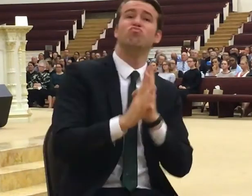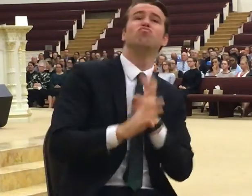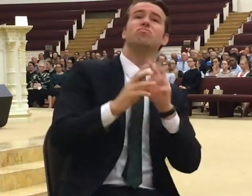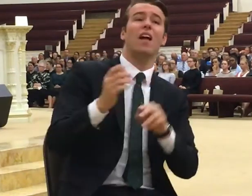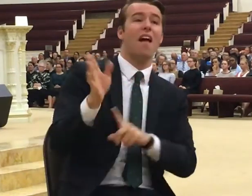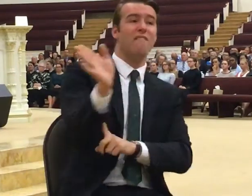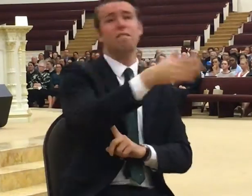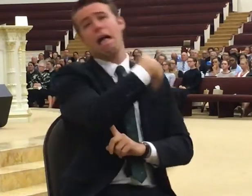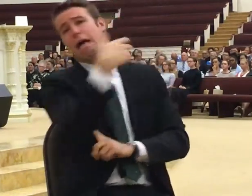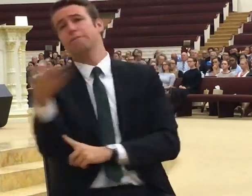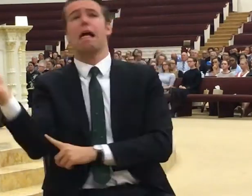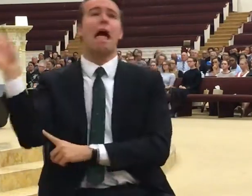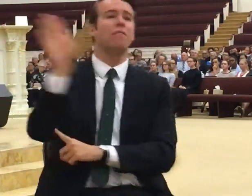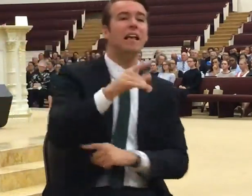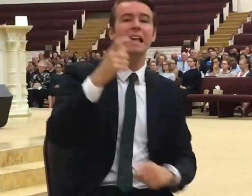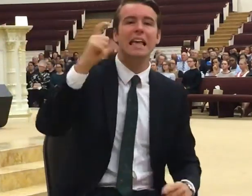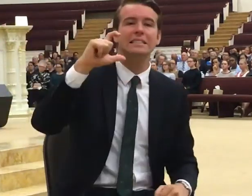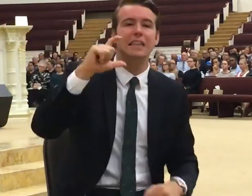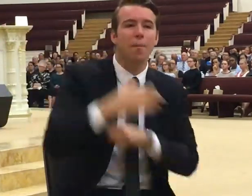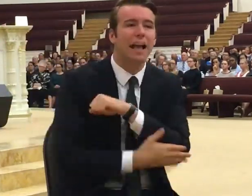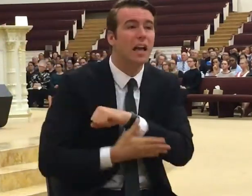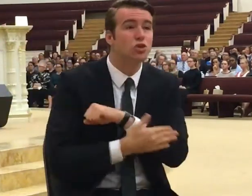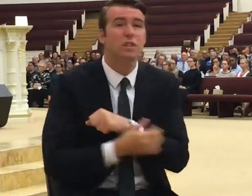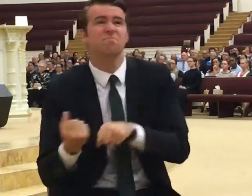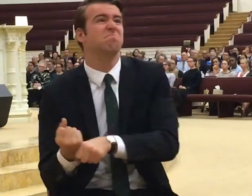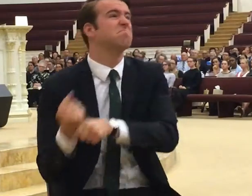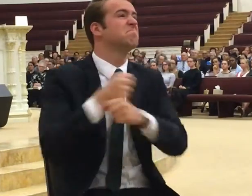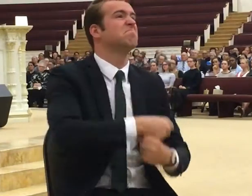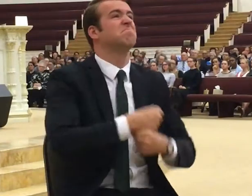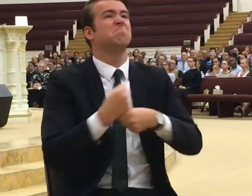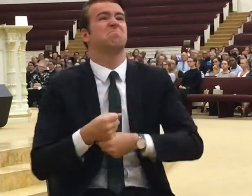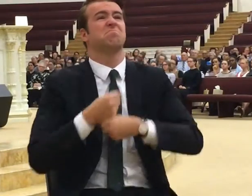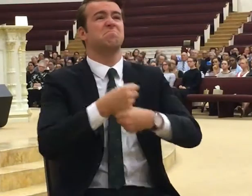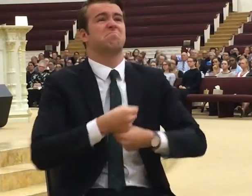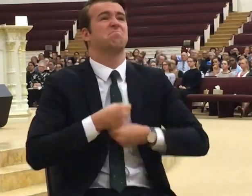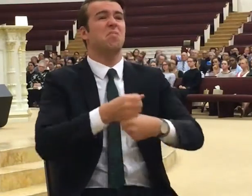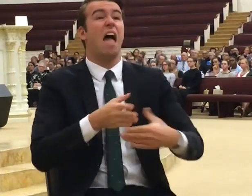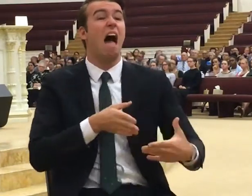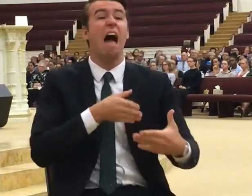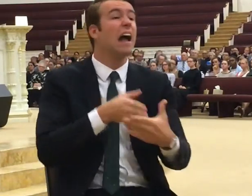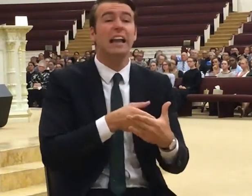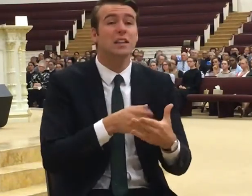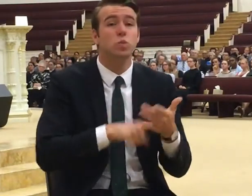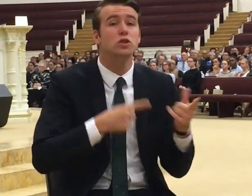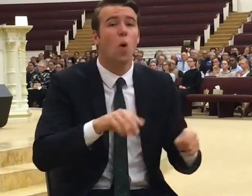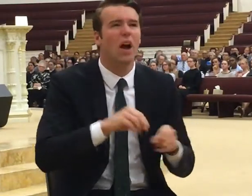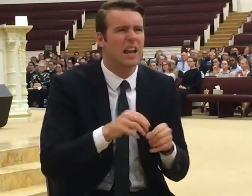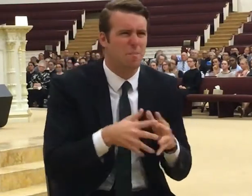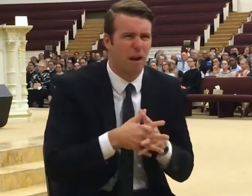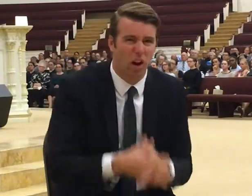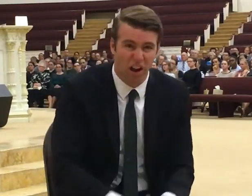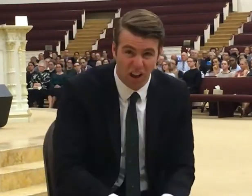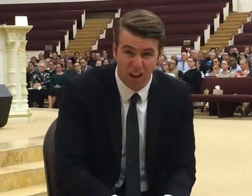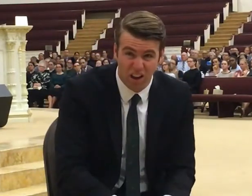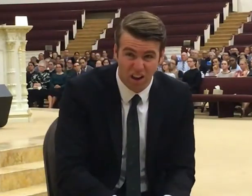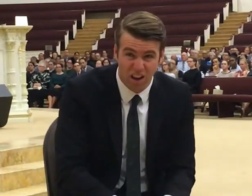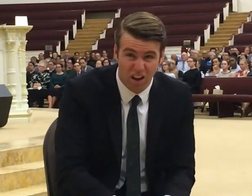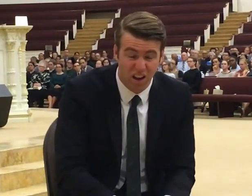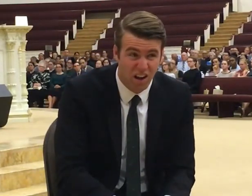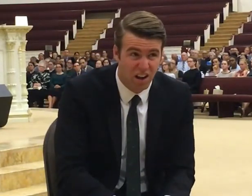waving flags of Islamic nations and protesting against what was going on in America.